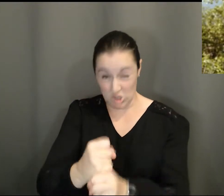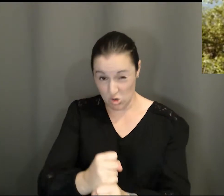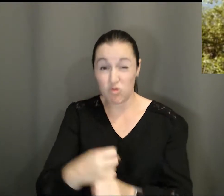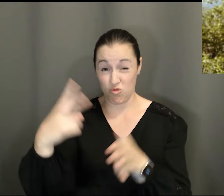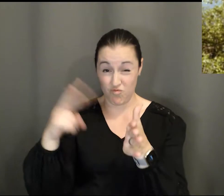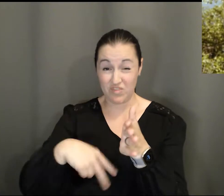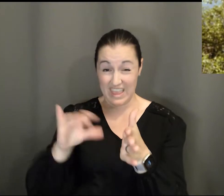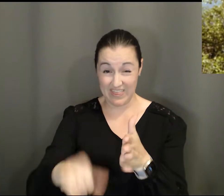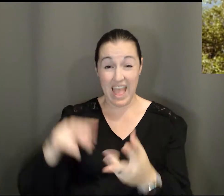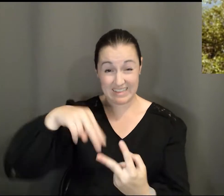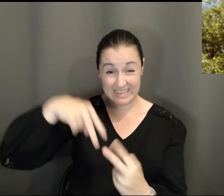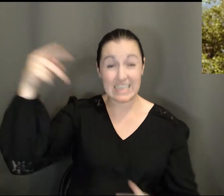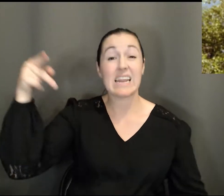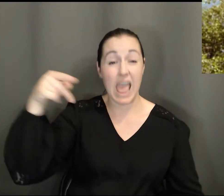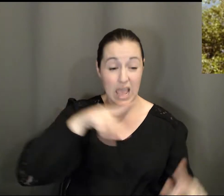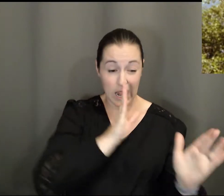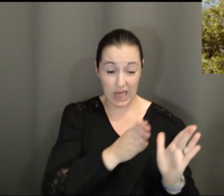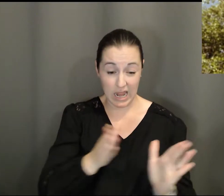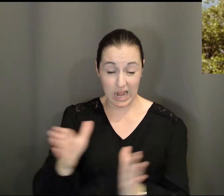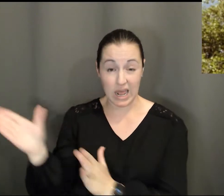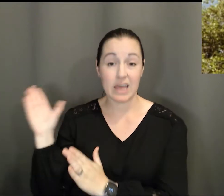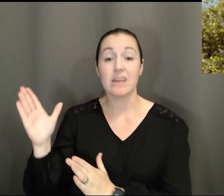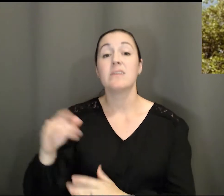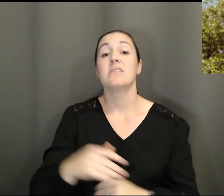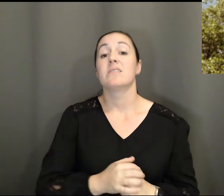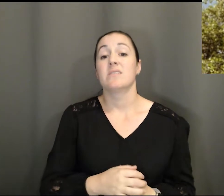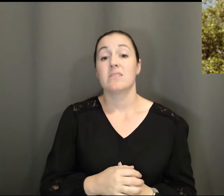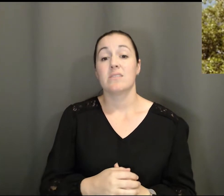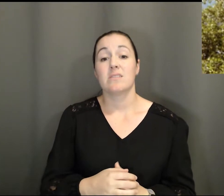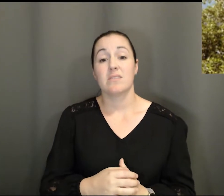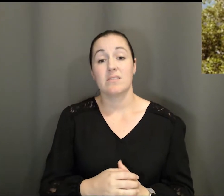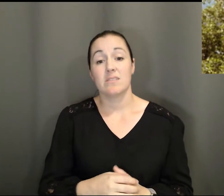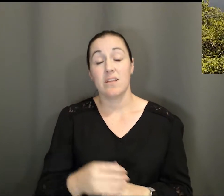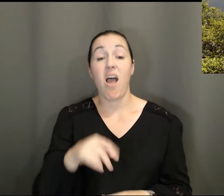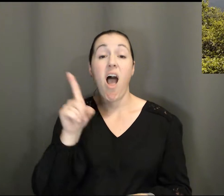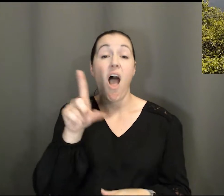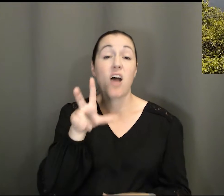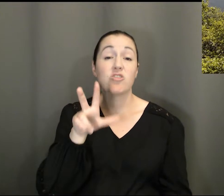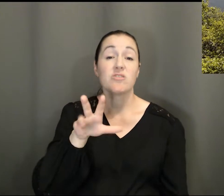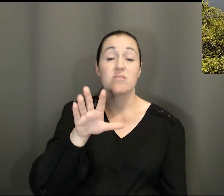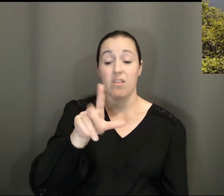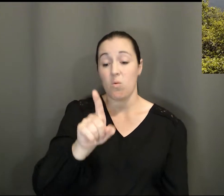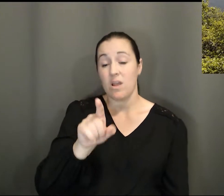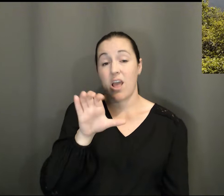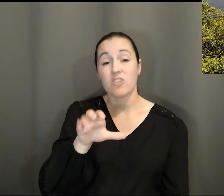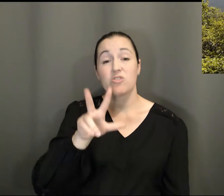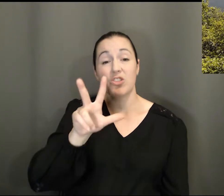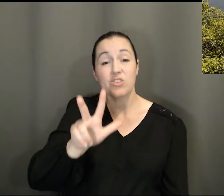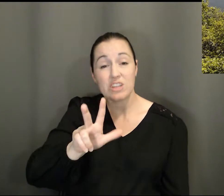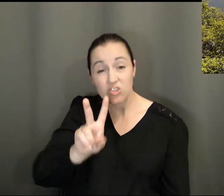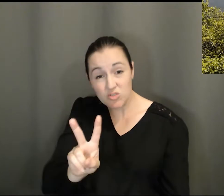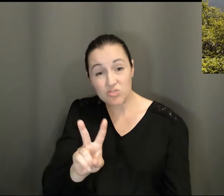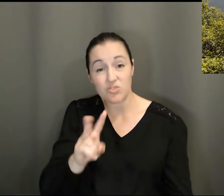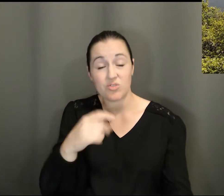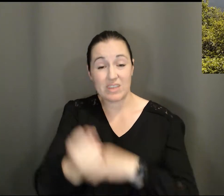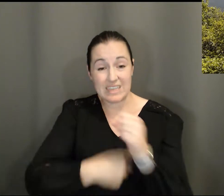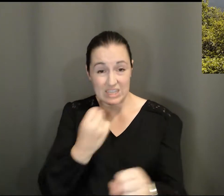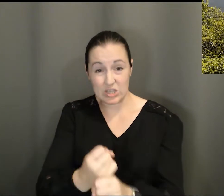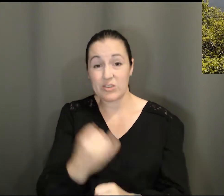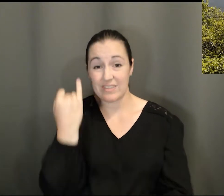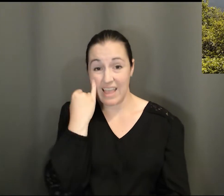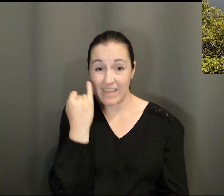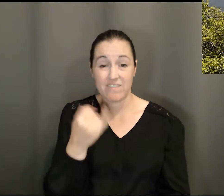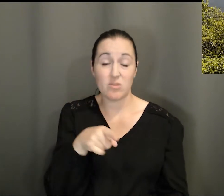friends, you are a complex, complicated creature. But God knows you intimately. He knows all about